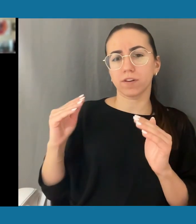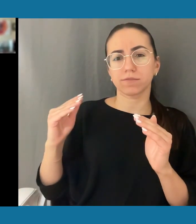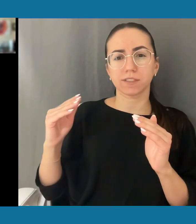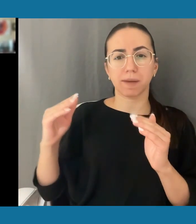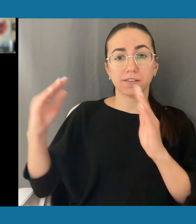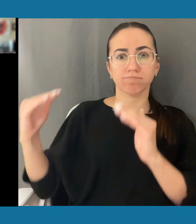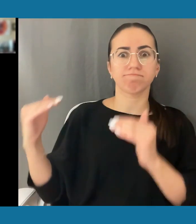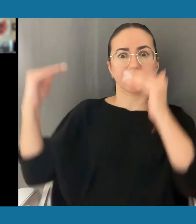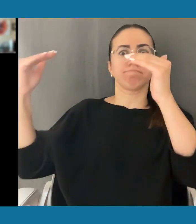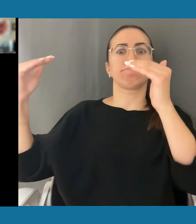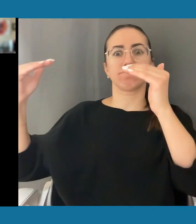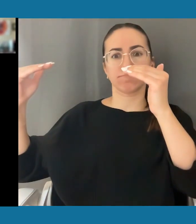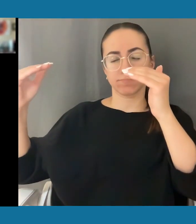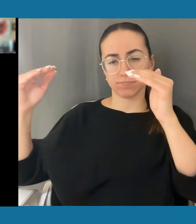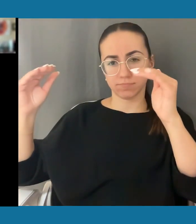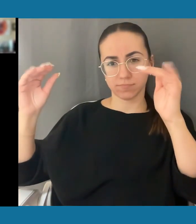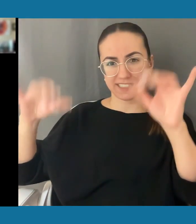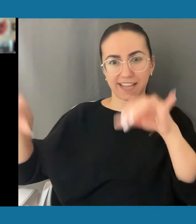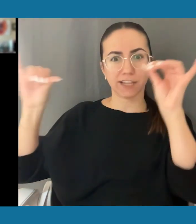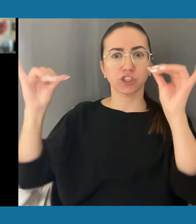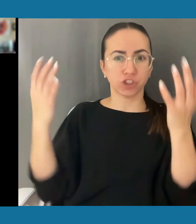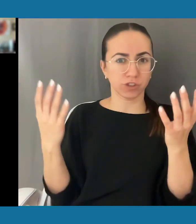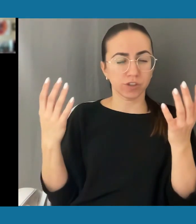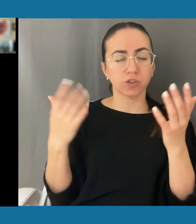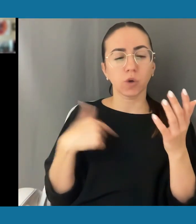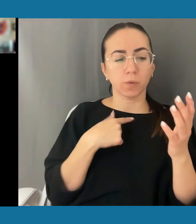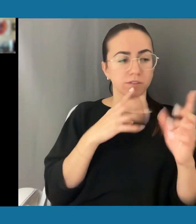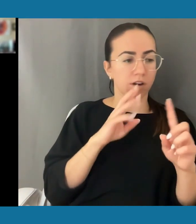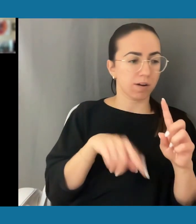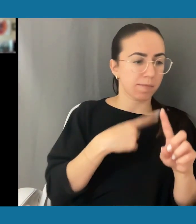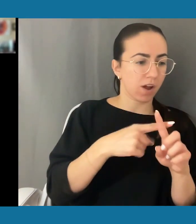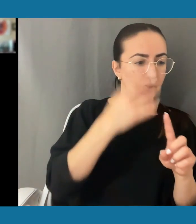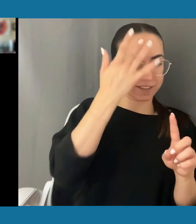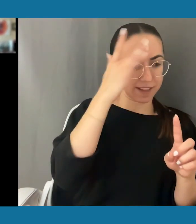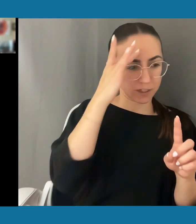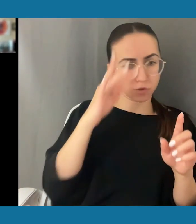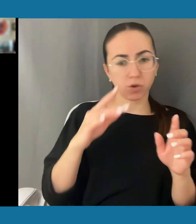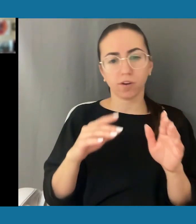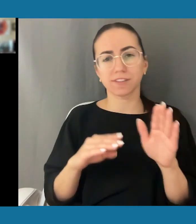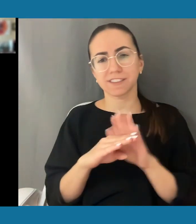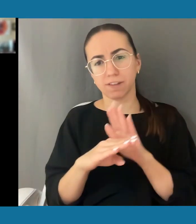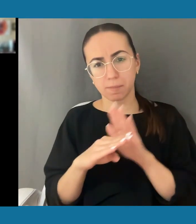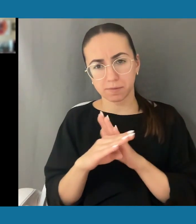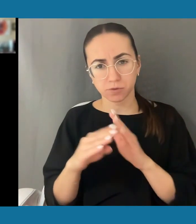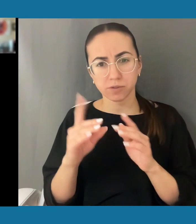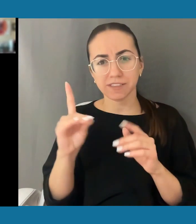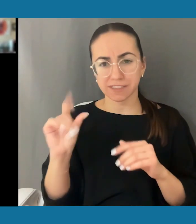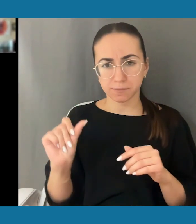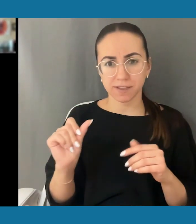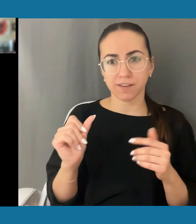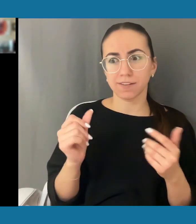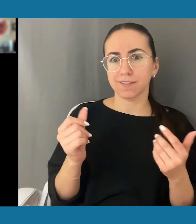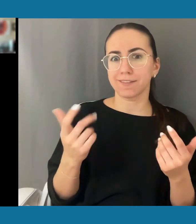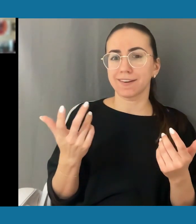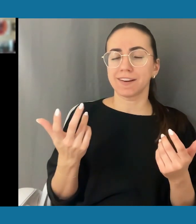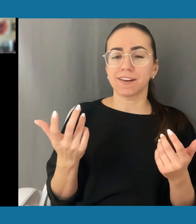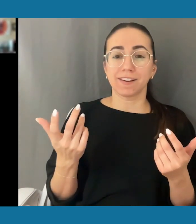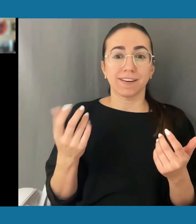developmental disabilities, and even seniors, you know, if they bounce a check or, you know,